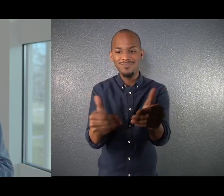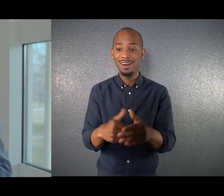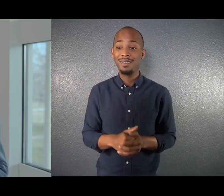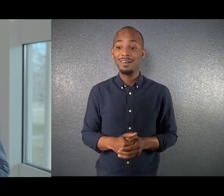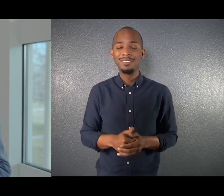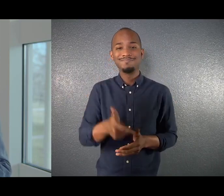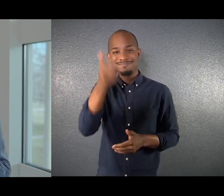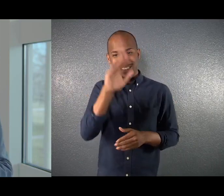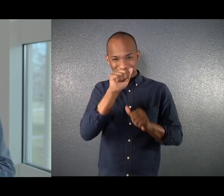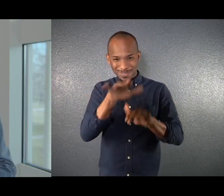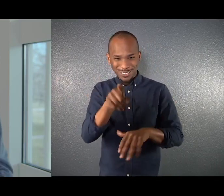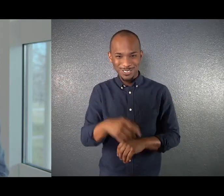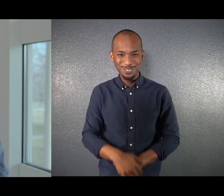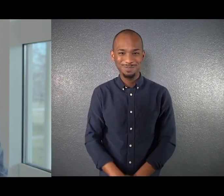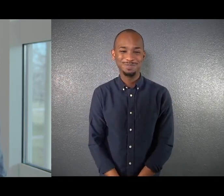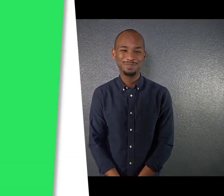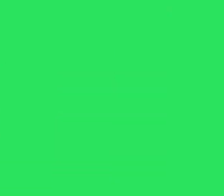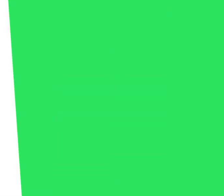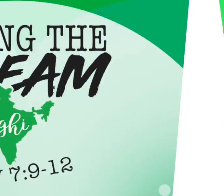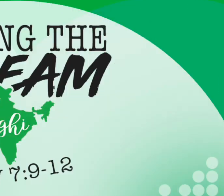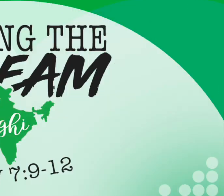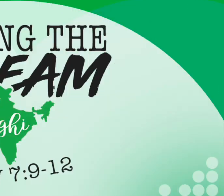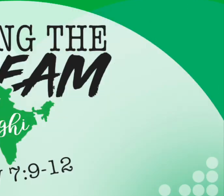Let's do it. God bless you.